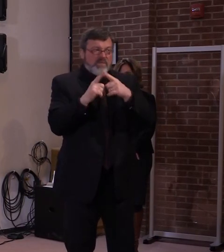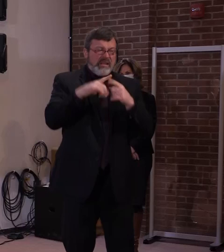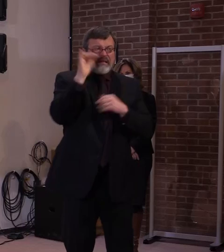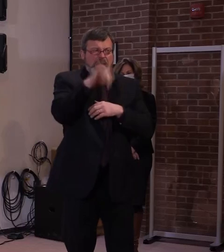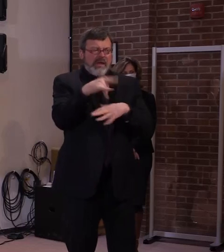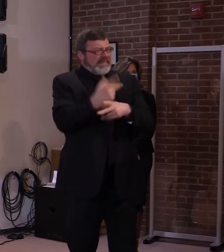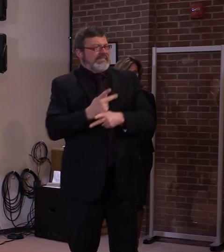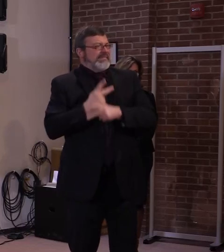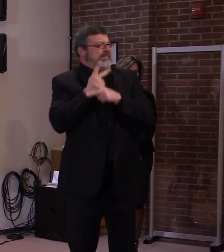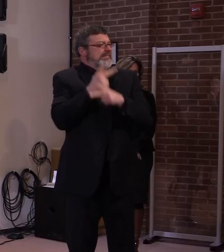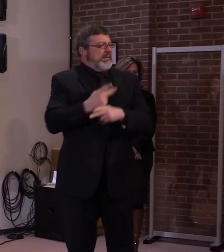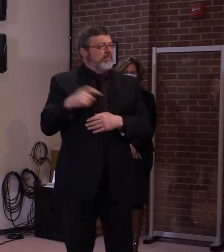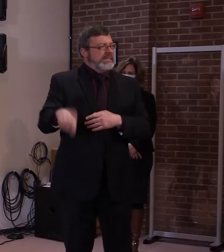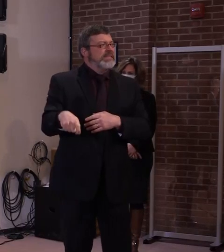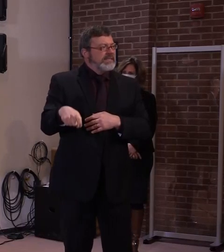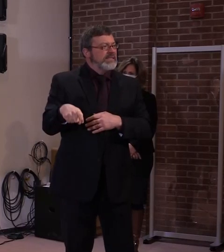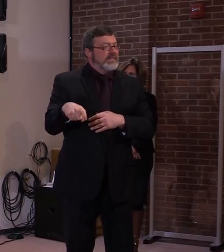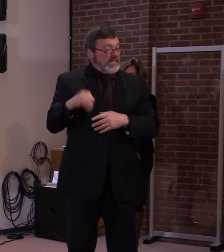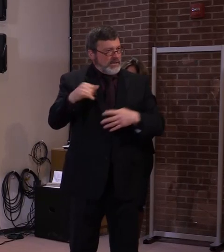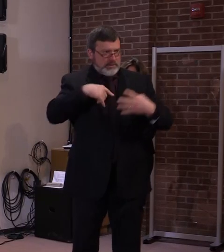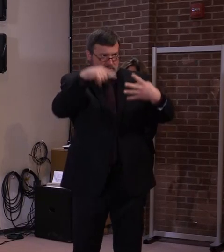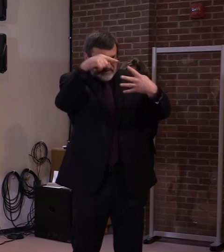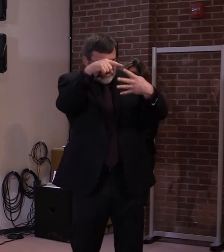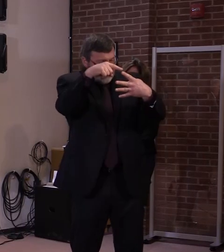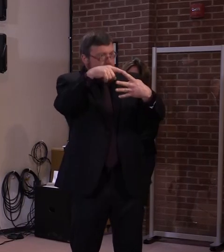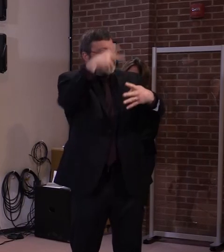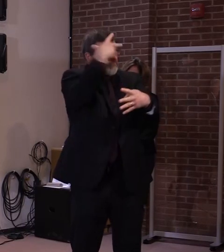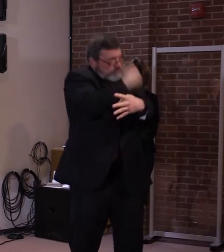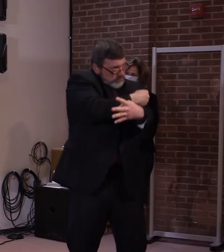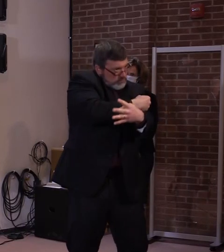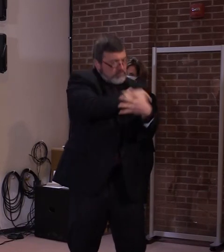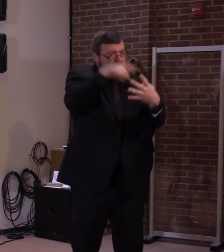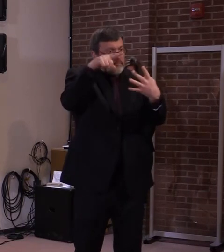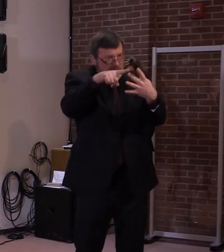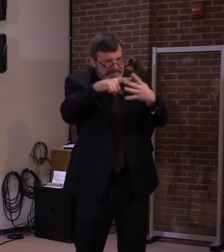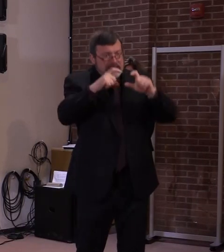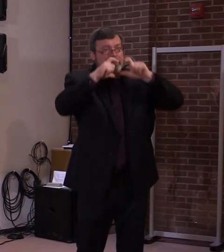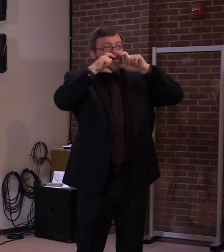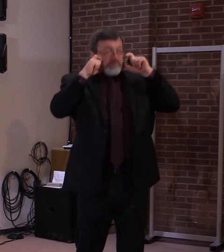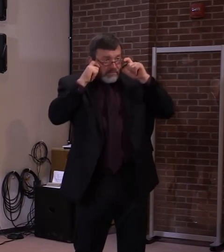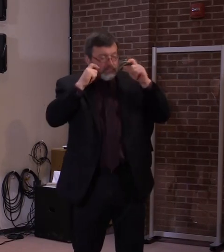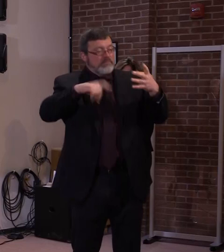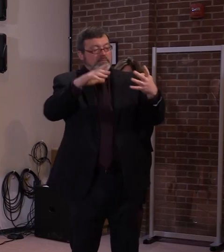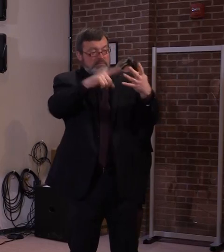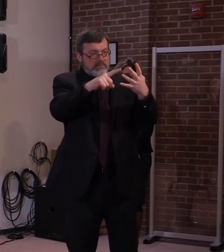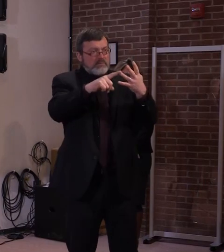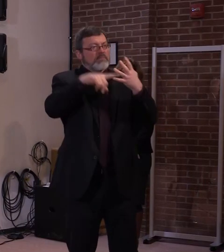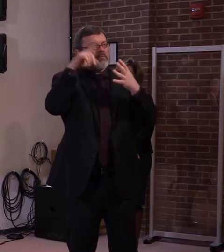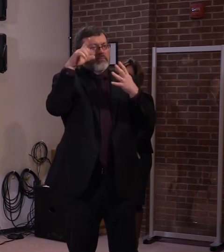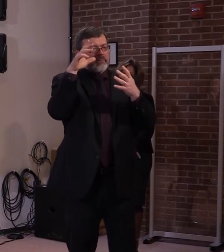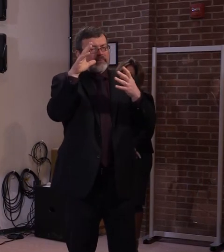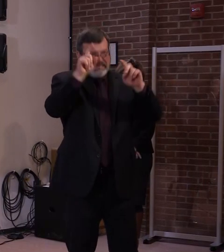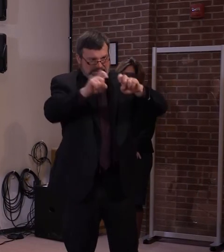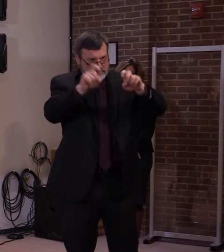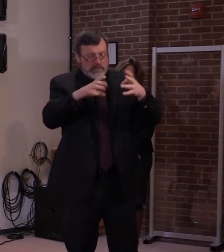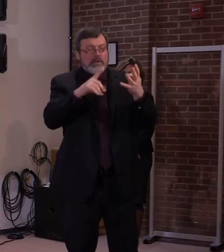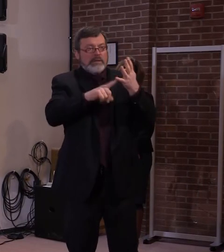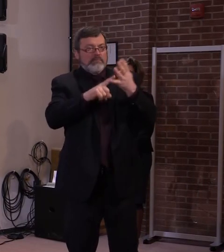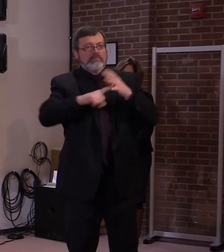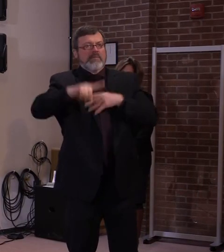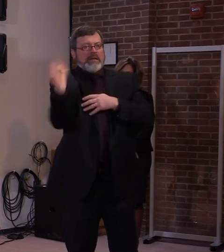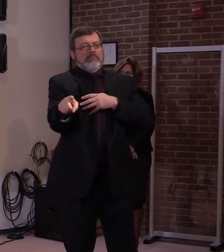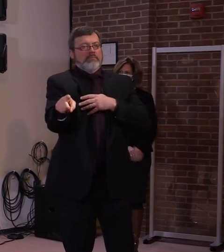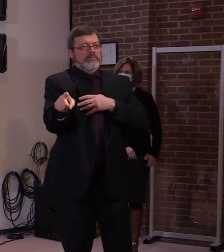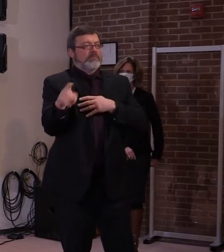measures, as the governor said, vaccinate, test, mask, and I'll just add one other one, ask, we